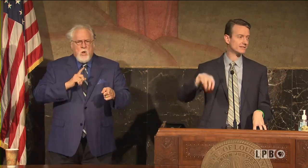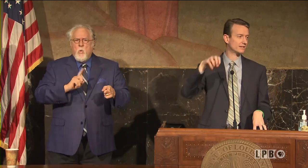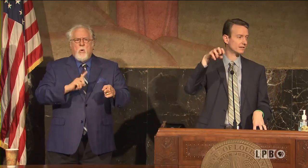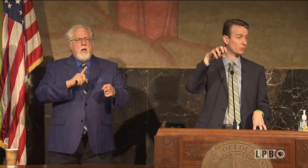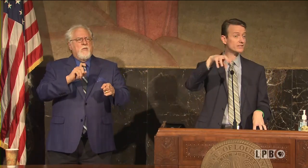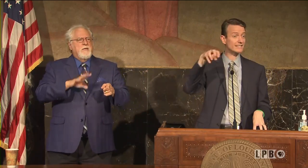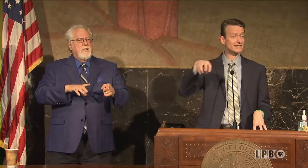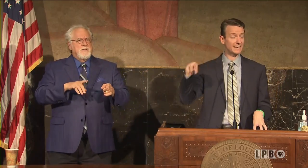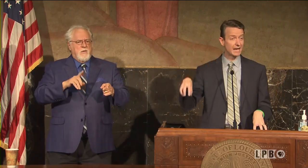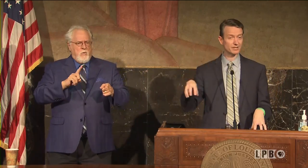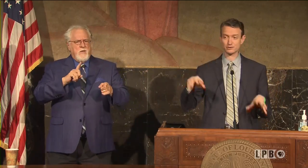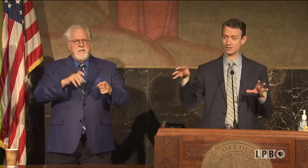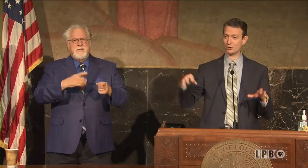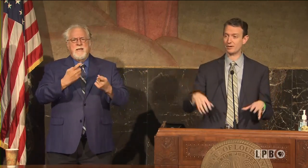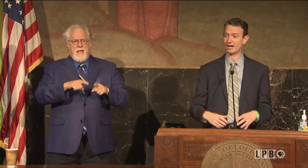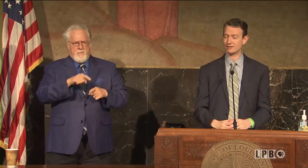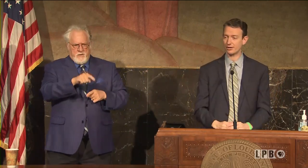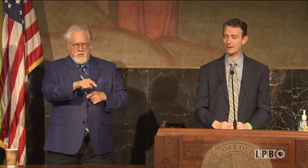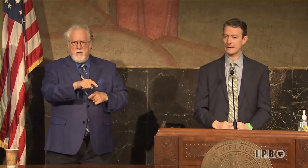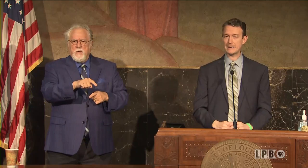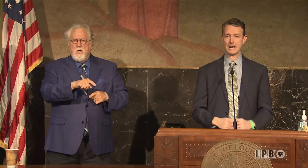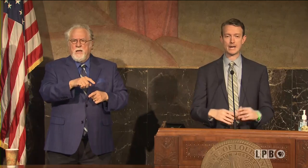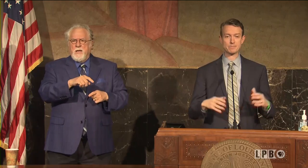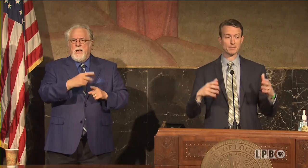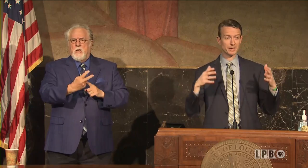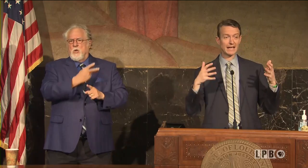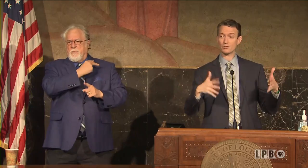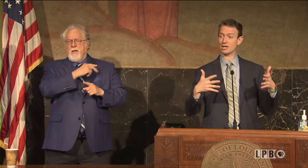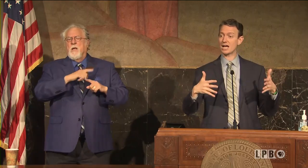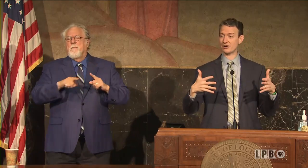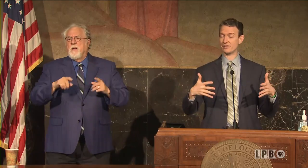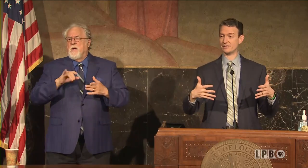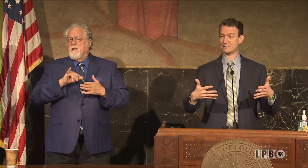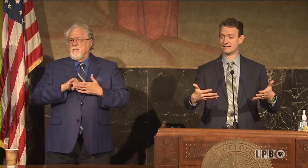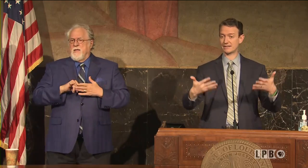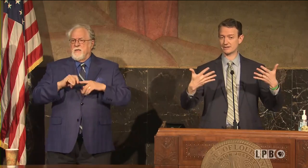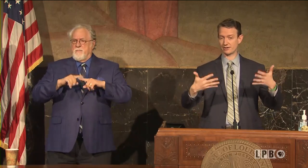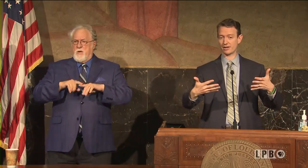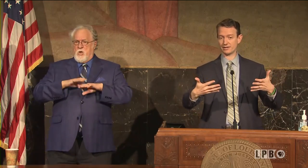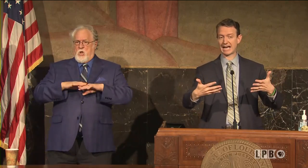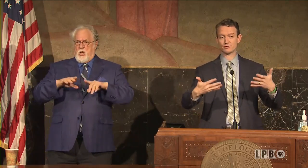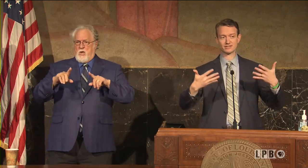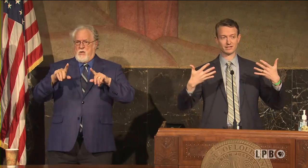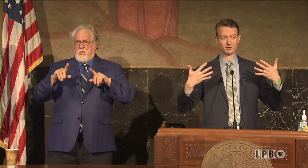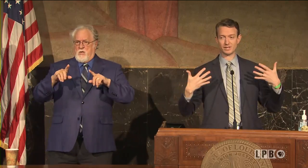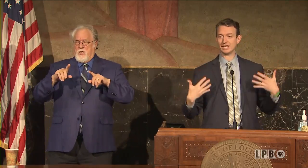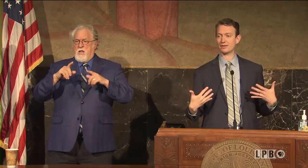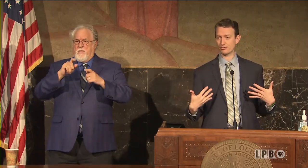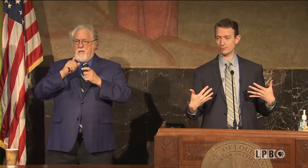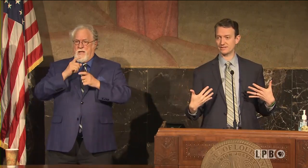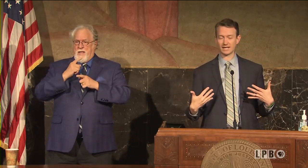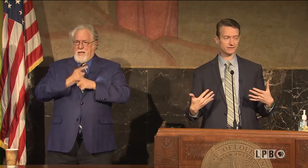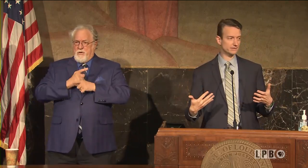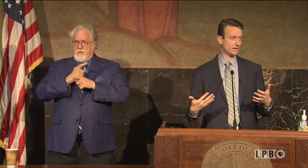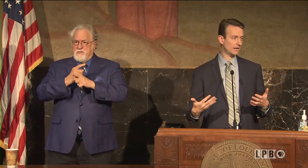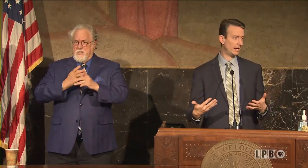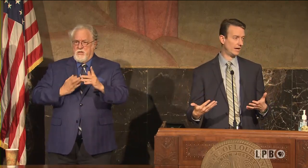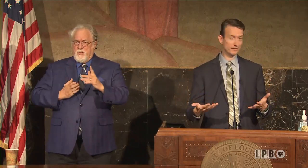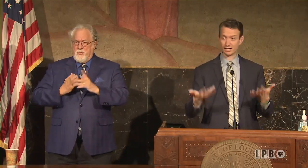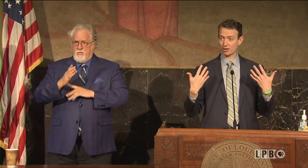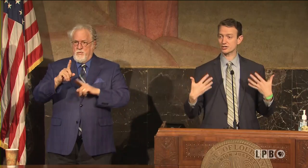the testing happening so we can go back there. But that relied on the address data that we get through the